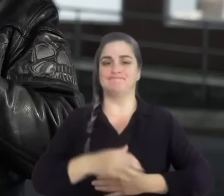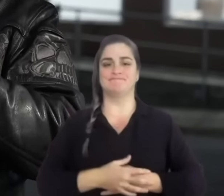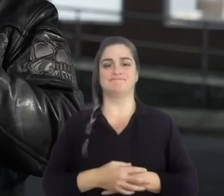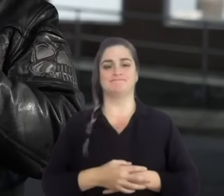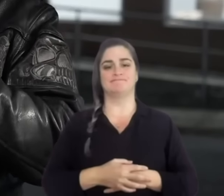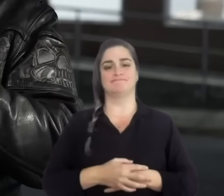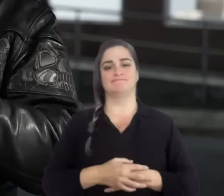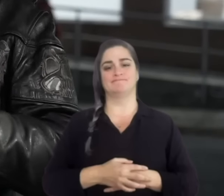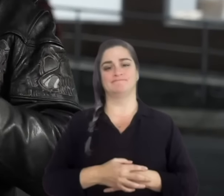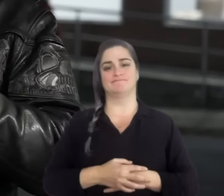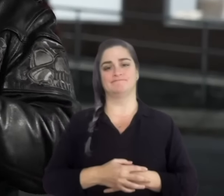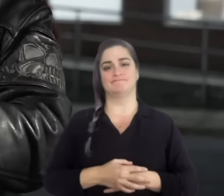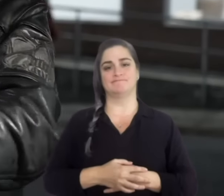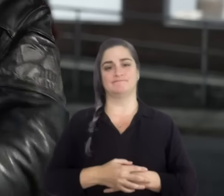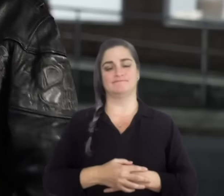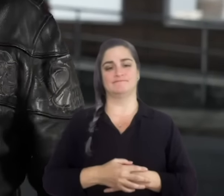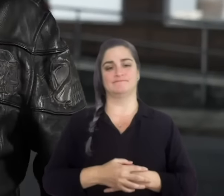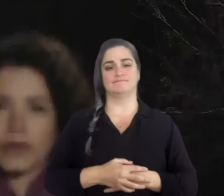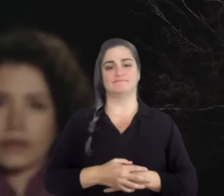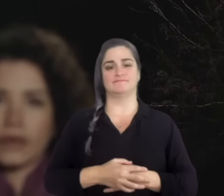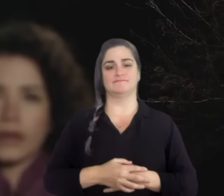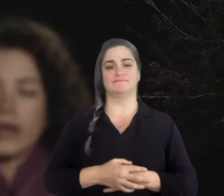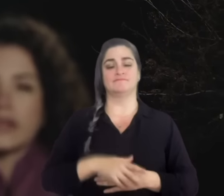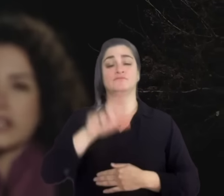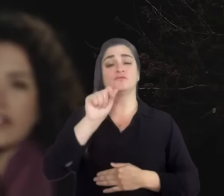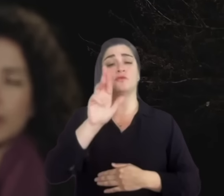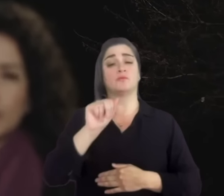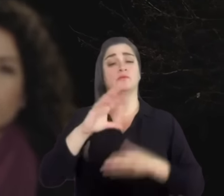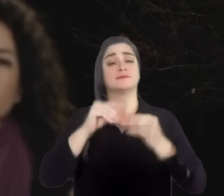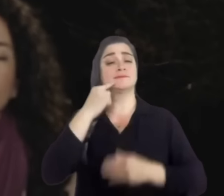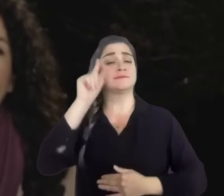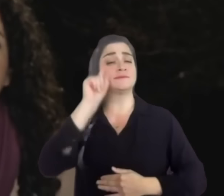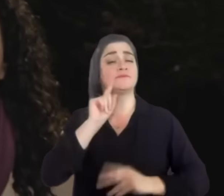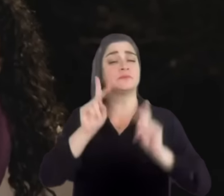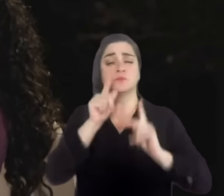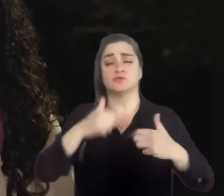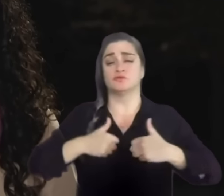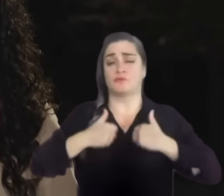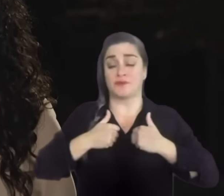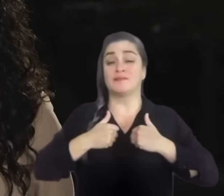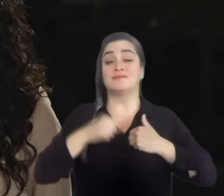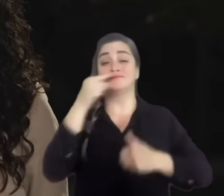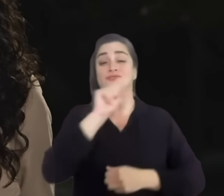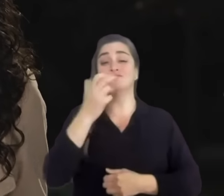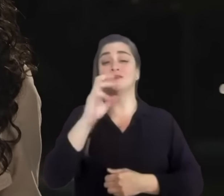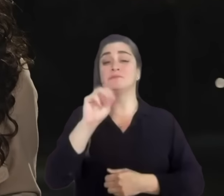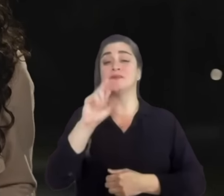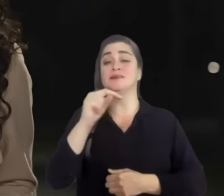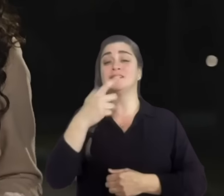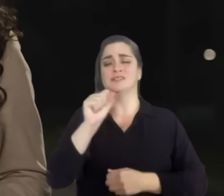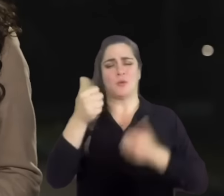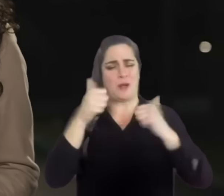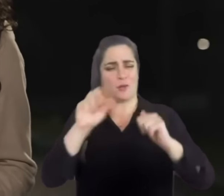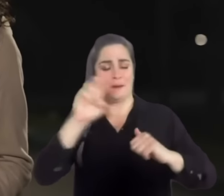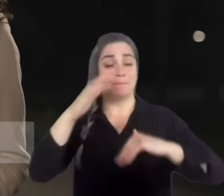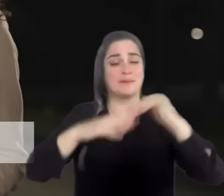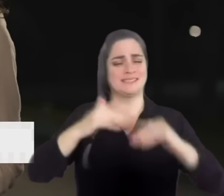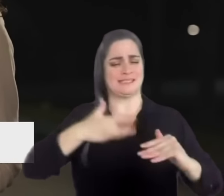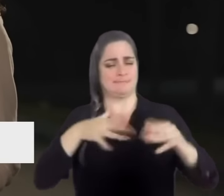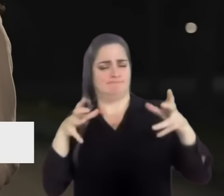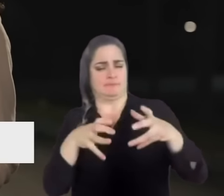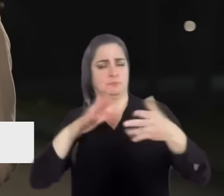have any of these resources end. MEGAN The deaf people who survived the shooting here at Schmangees are still trying to rebuild